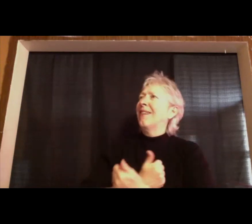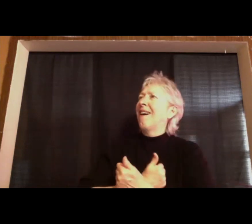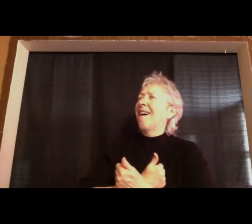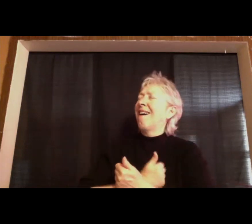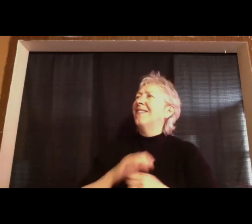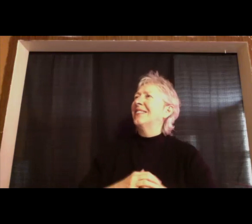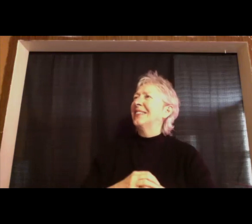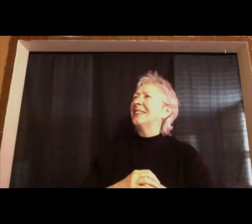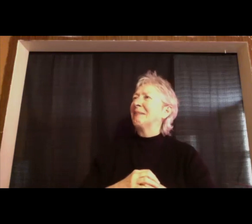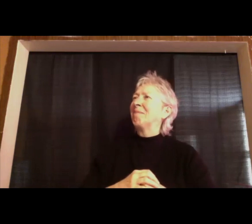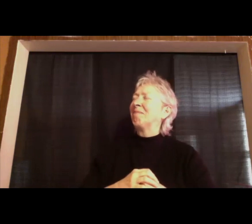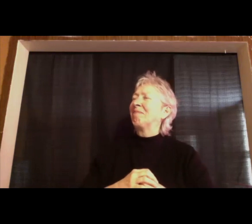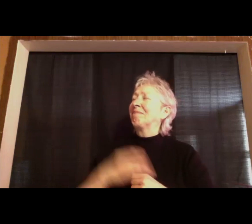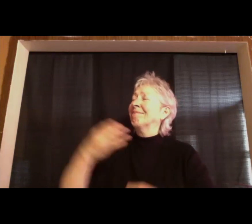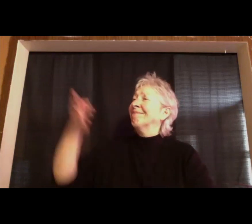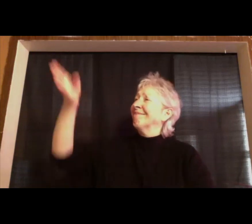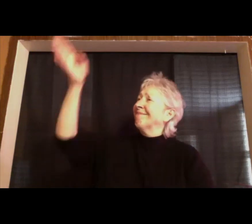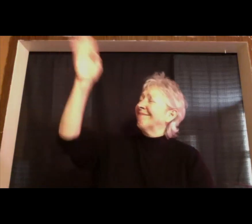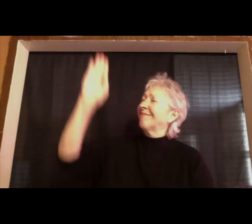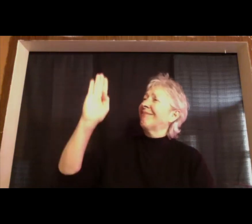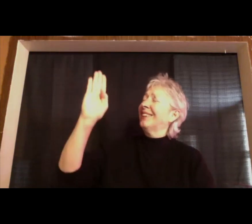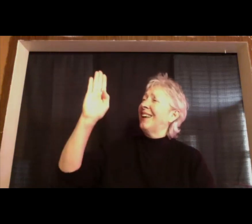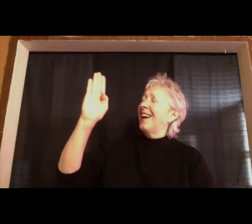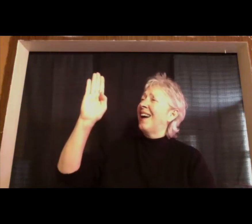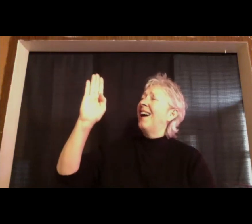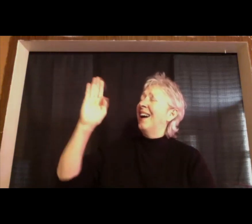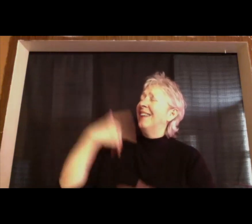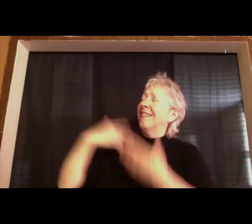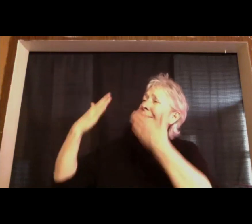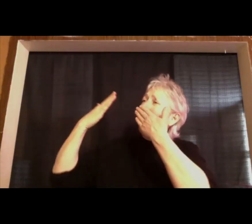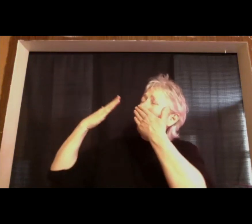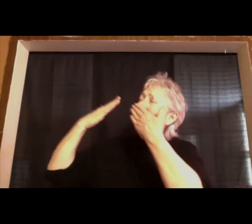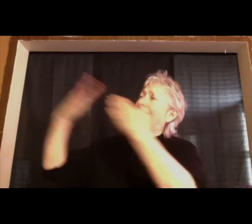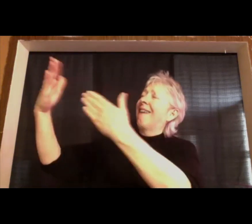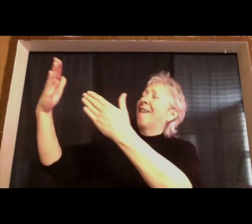Held in this promise, we give you thanks, O